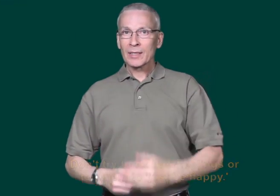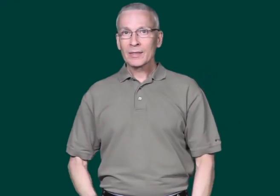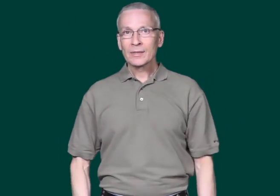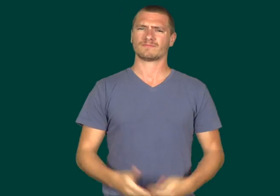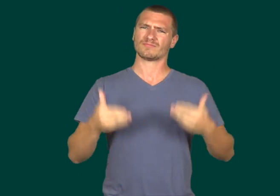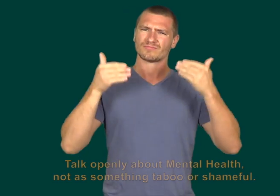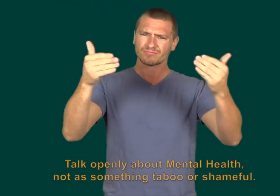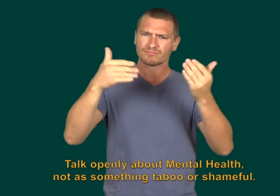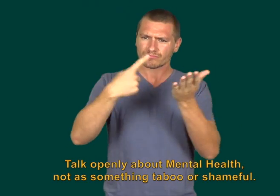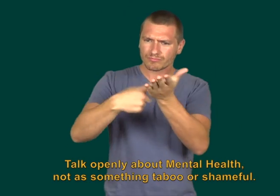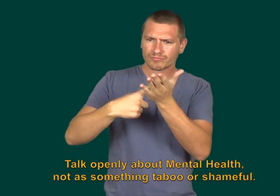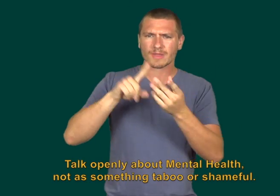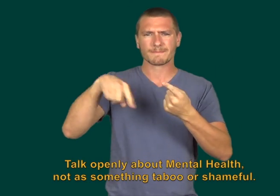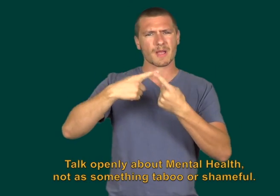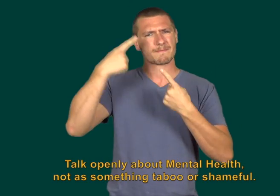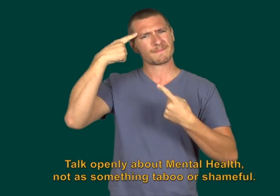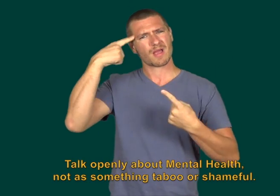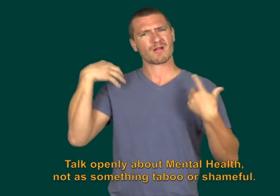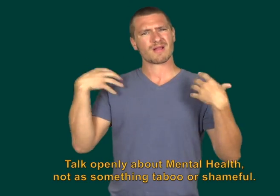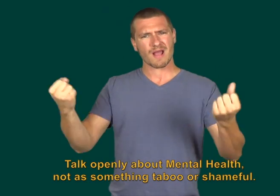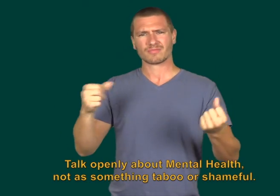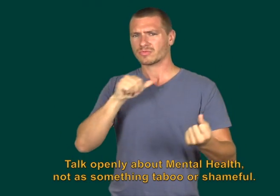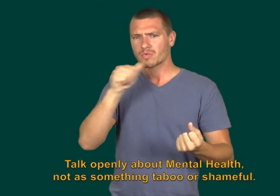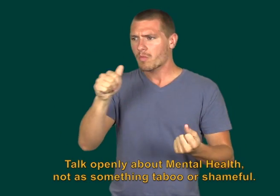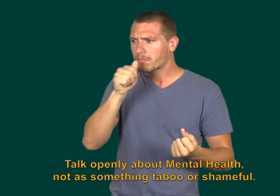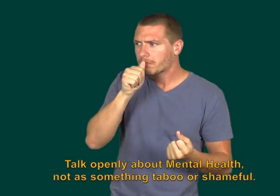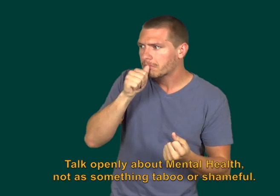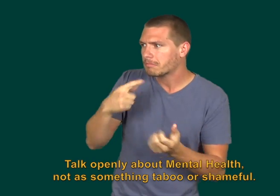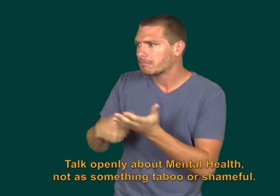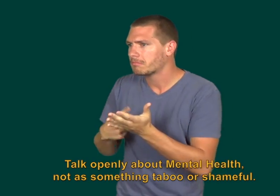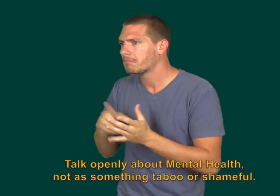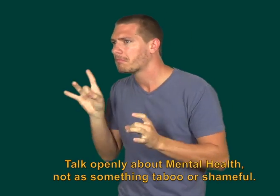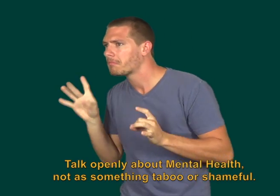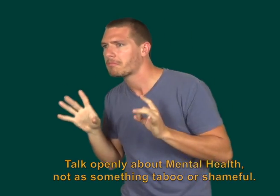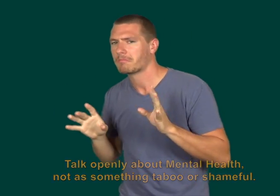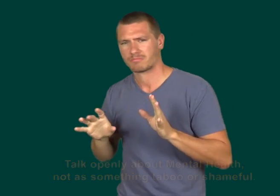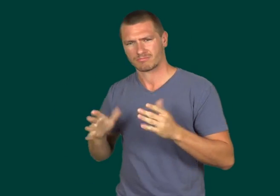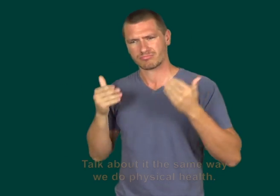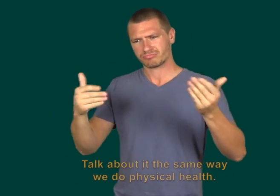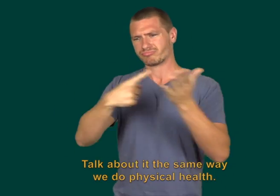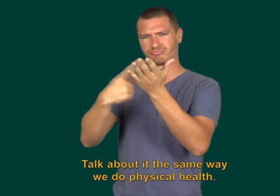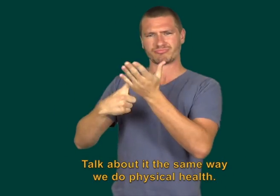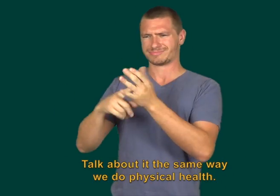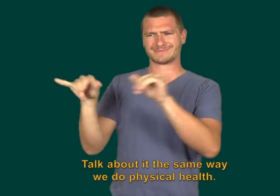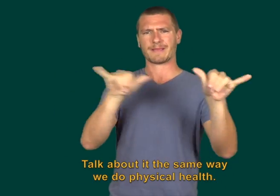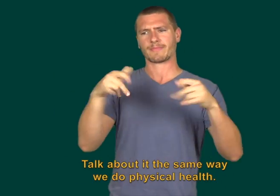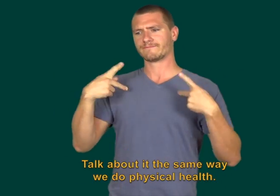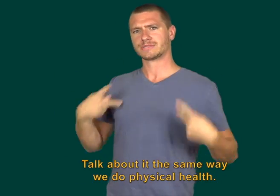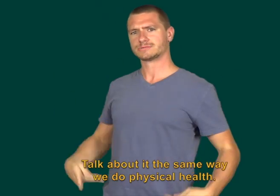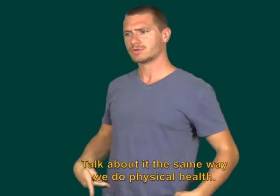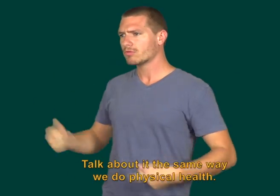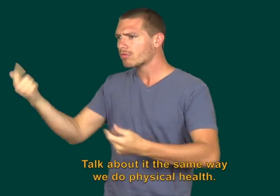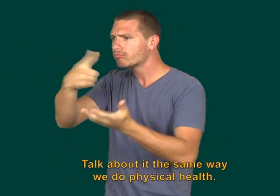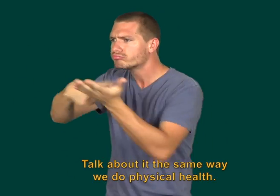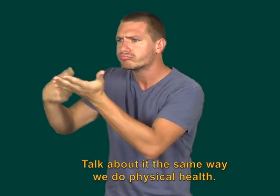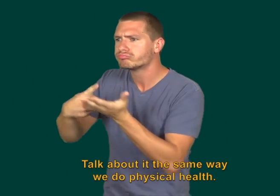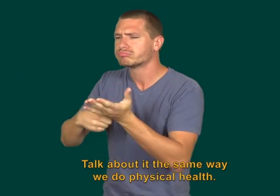happy. Talk openly about mental health, not as something taboo or shameful. Talk about it the same way we do physical